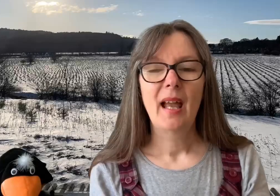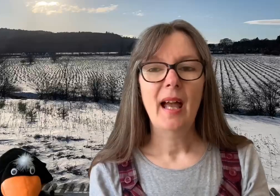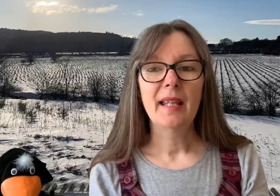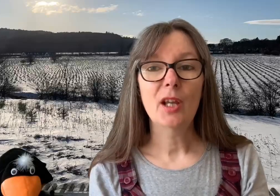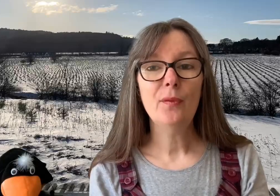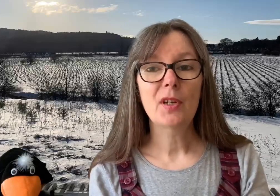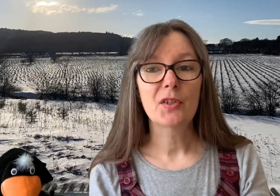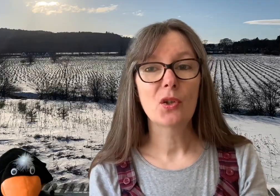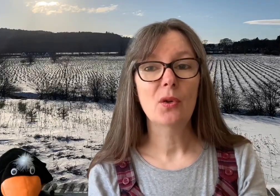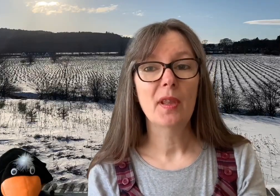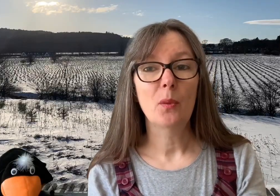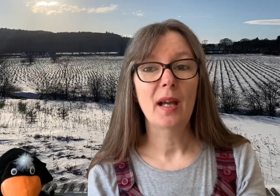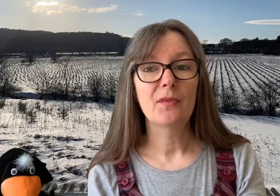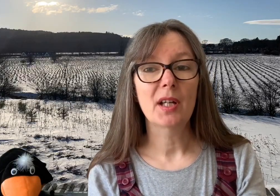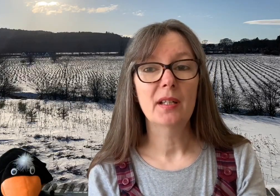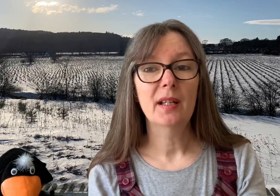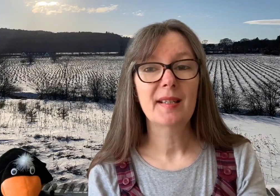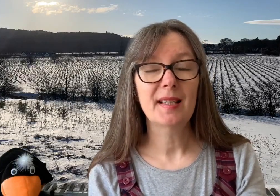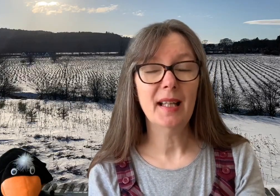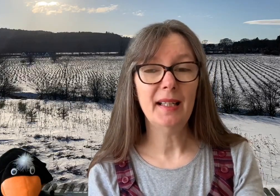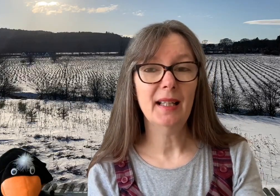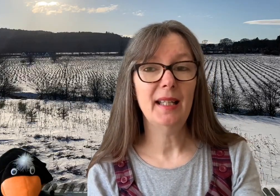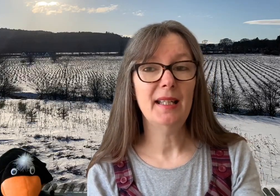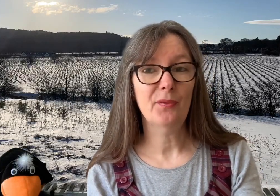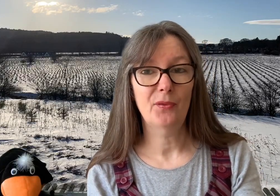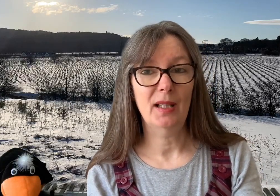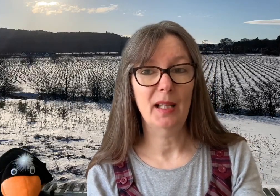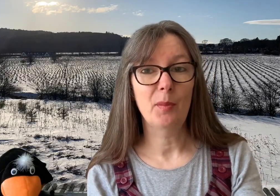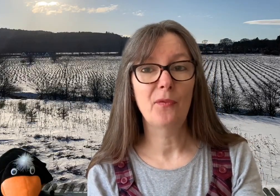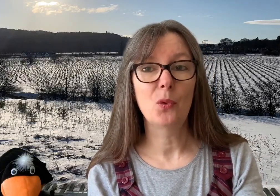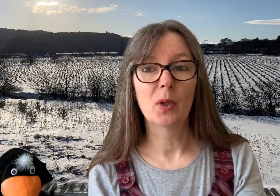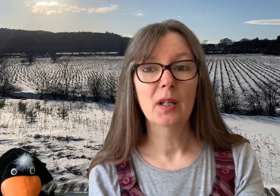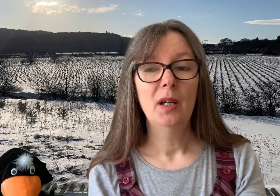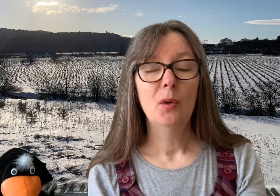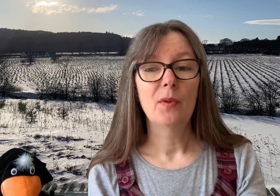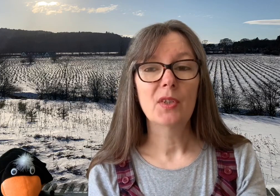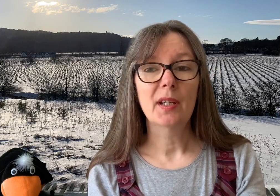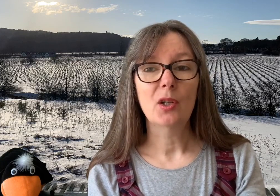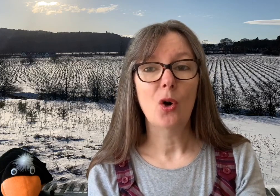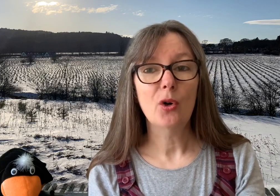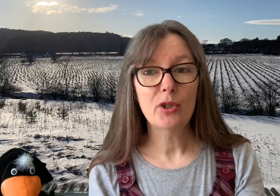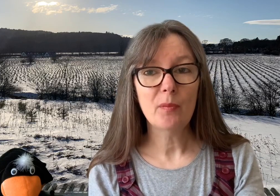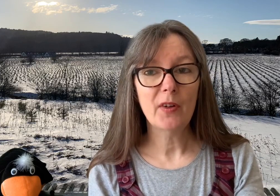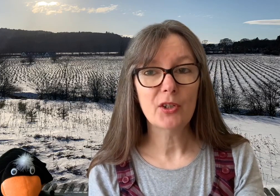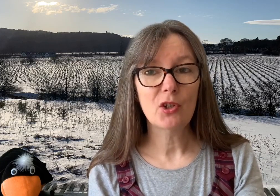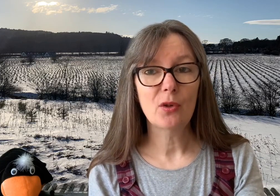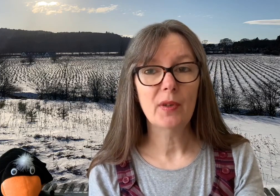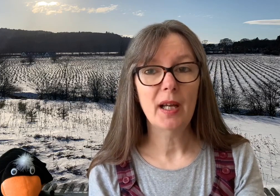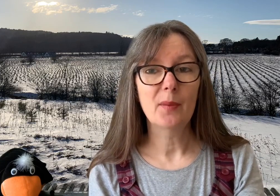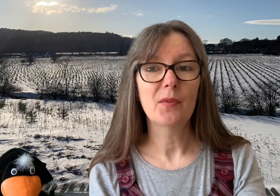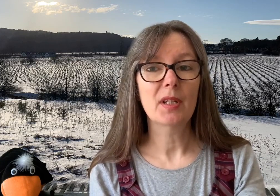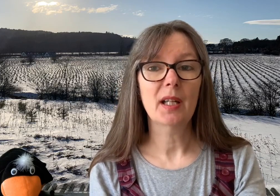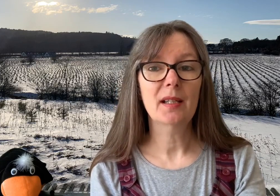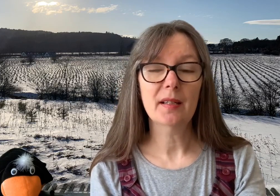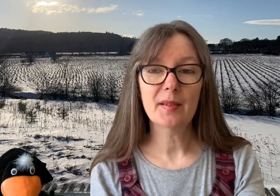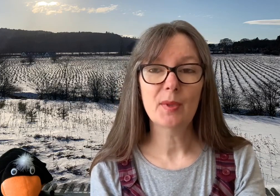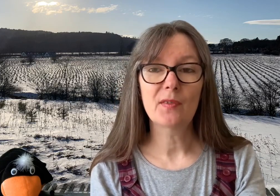And now for a song that we have done slightly differently before. We've done an autumn version of it and we've done a Christmas